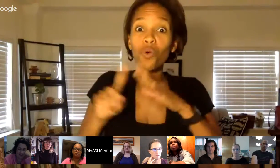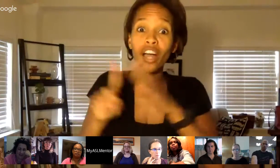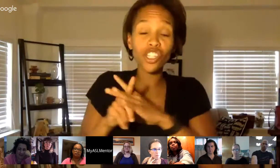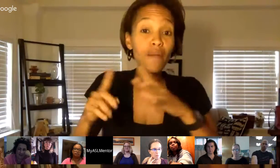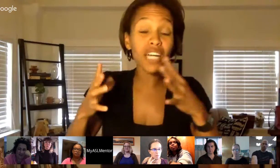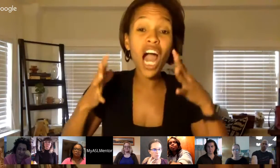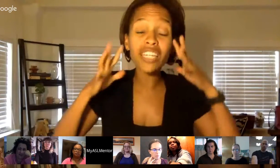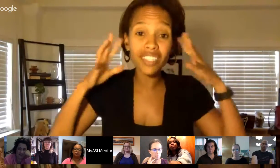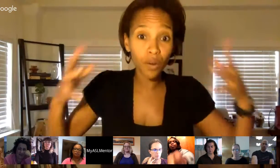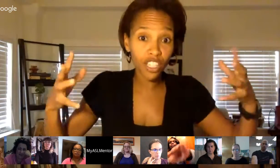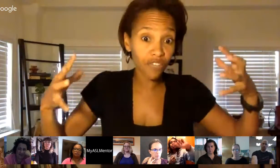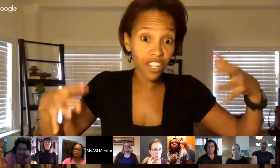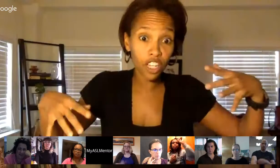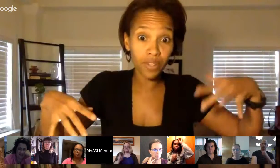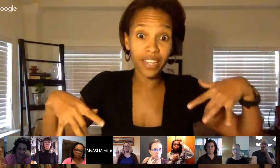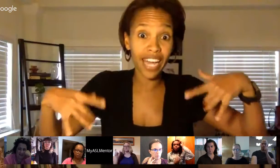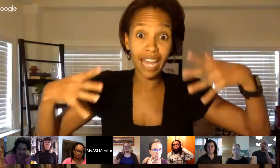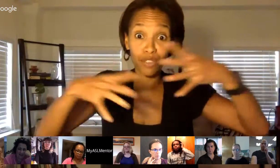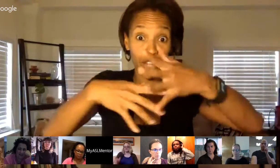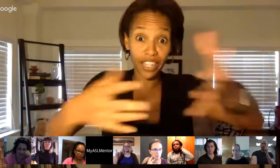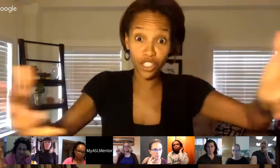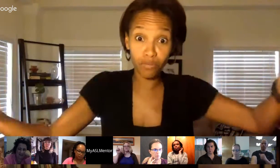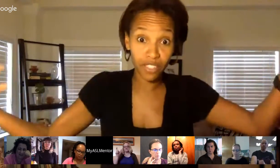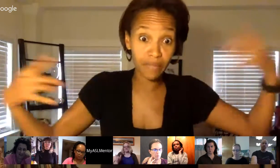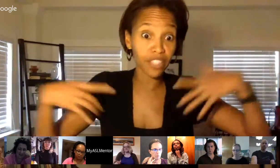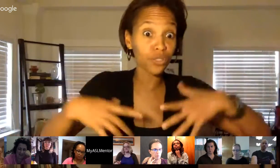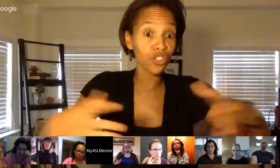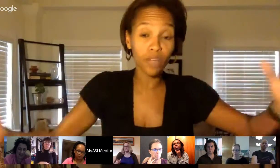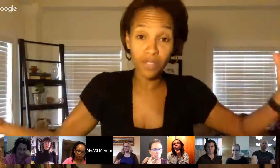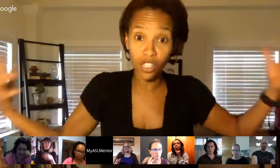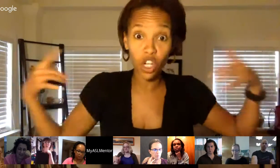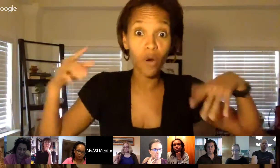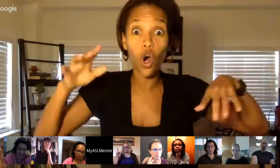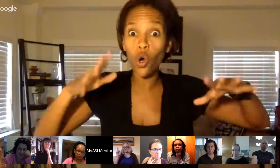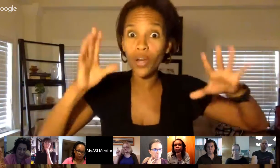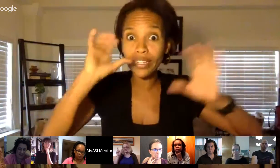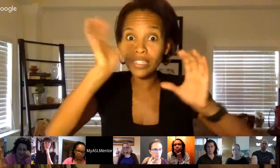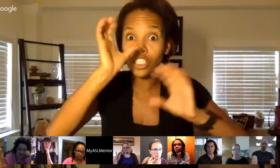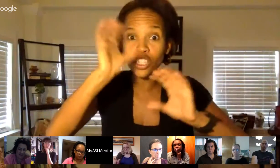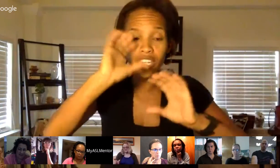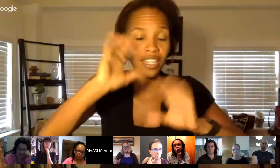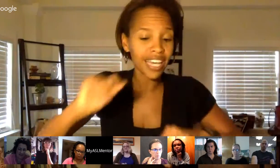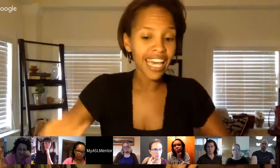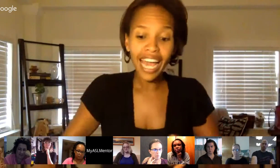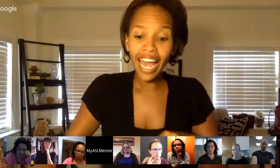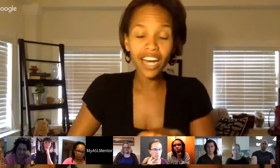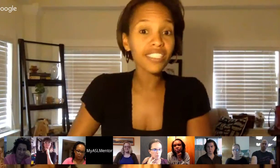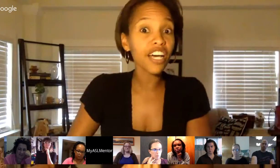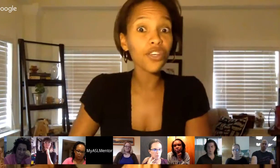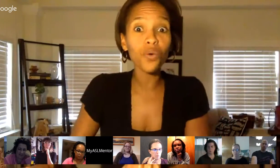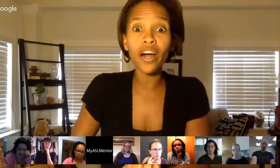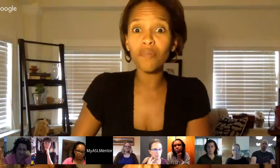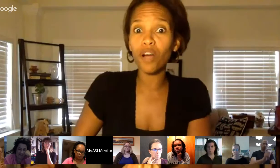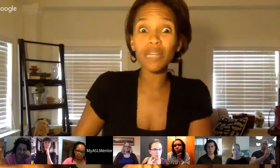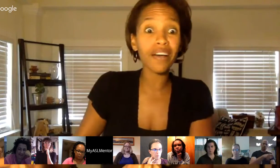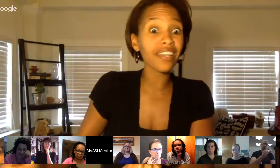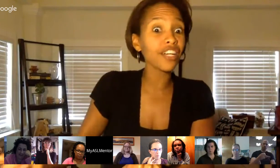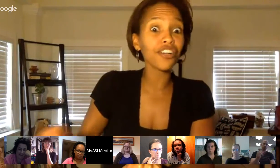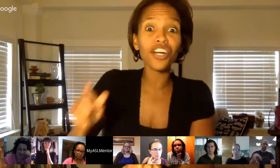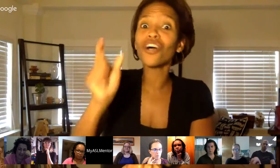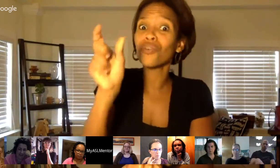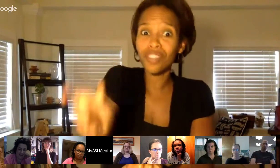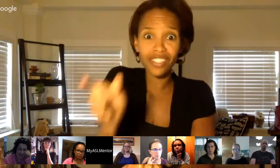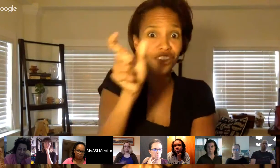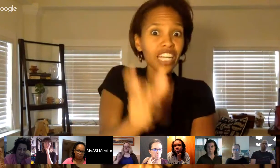more you watch, I'm constantly watching videos because I do these mentorships, and so I'm always looking. And I'll tell you what, probably about a